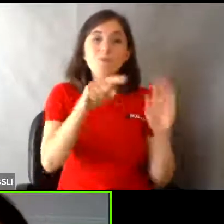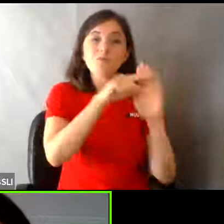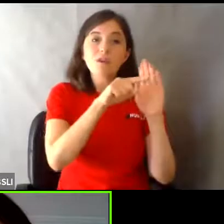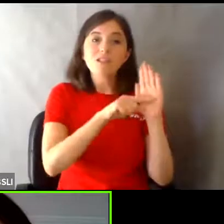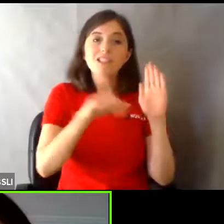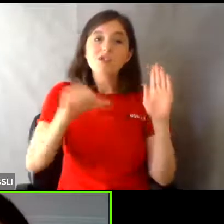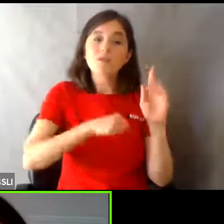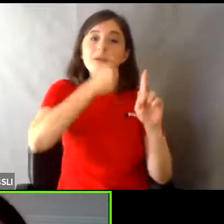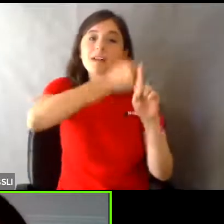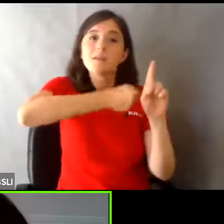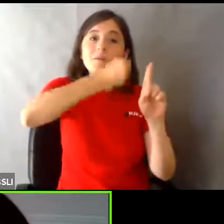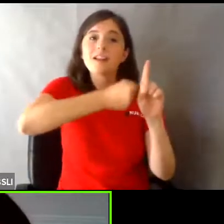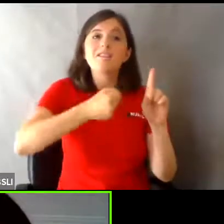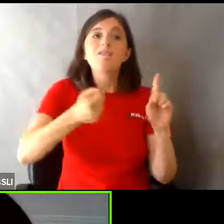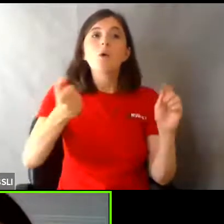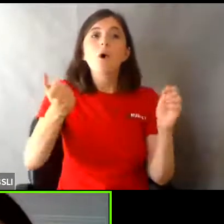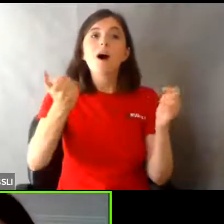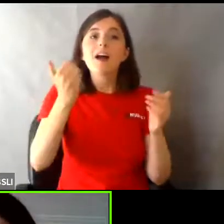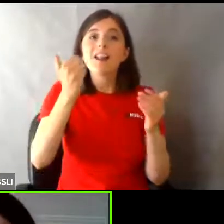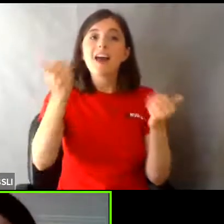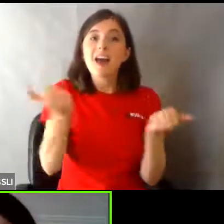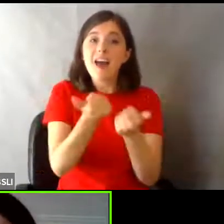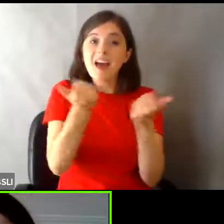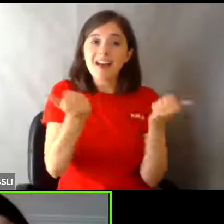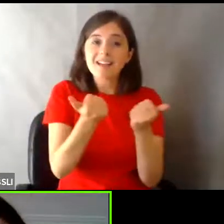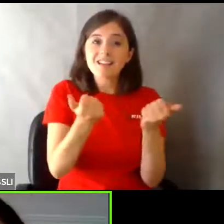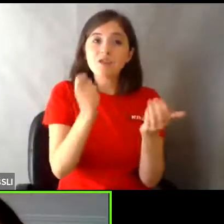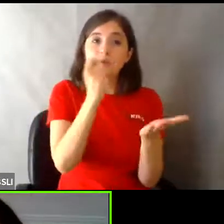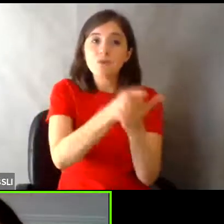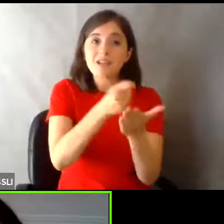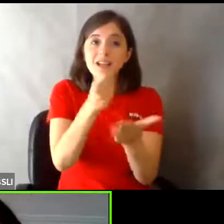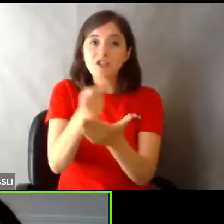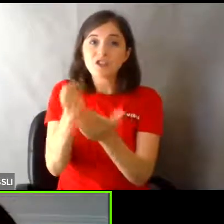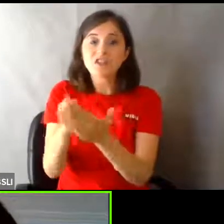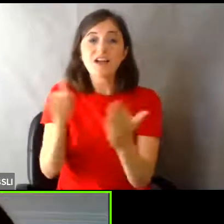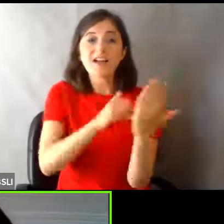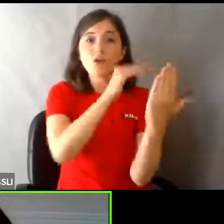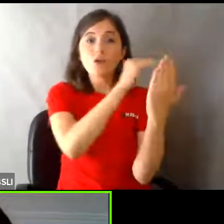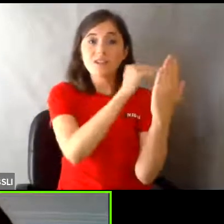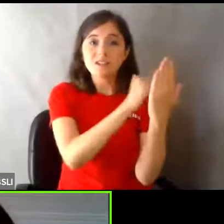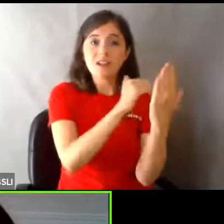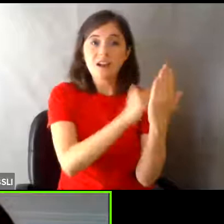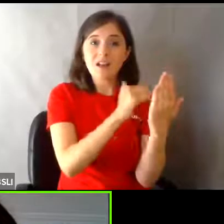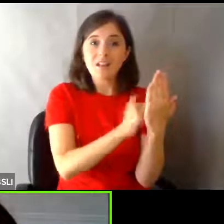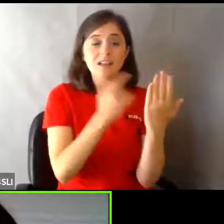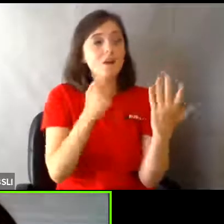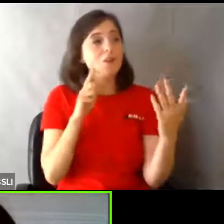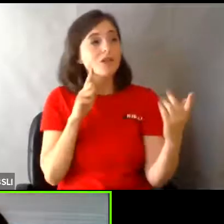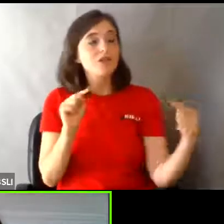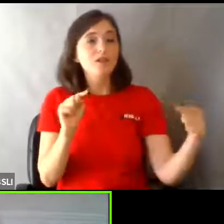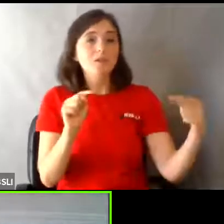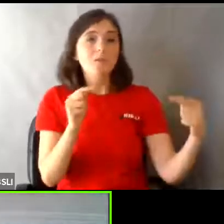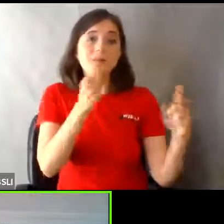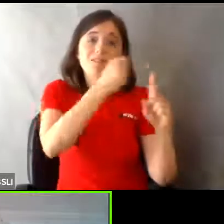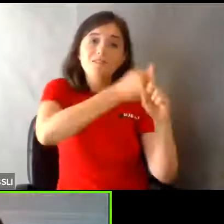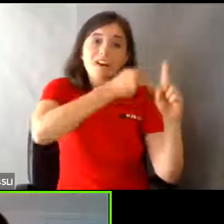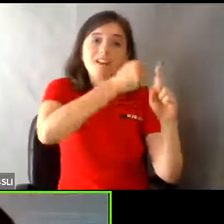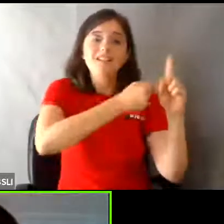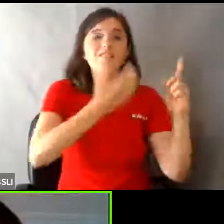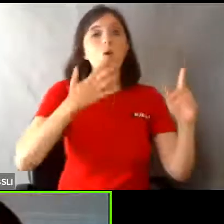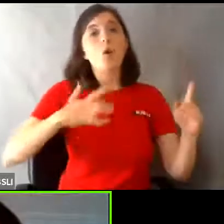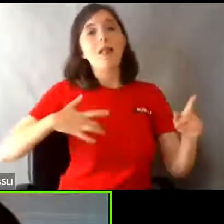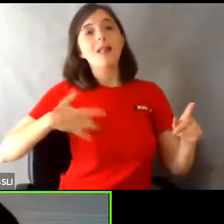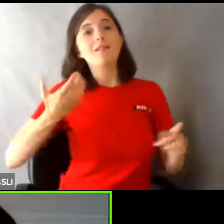for an end to sanctions and conditionality, fighting for a living wage. And like Mandy said, for a National Independent